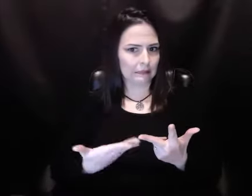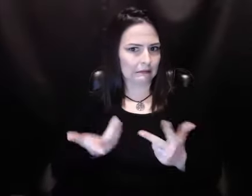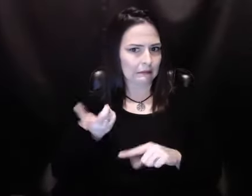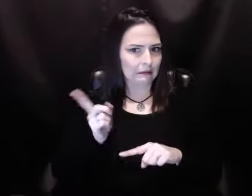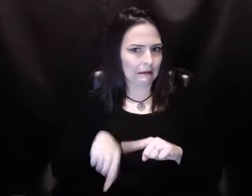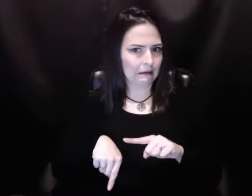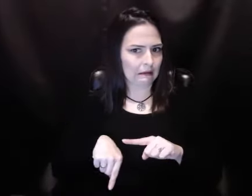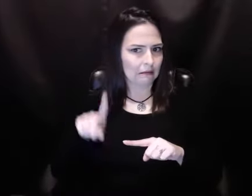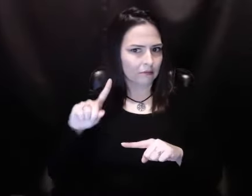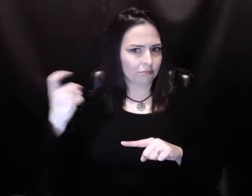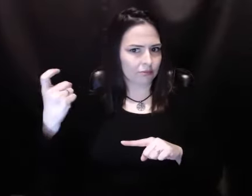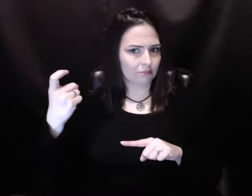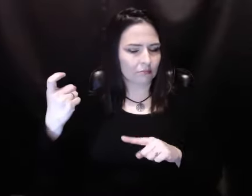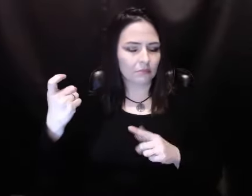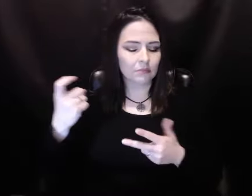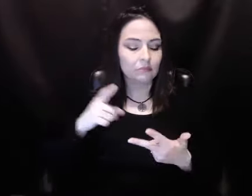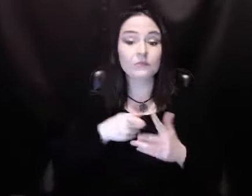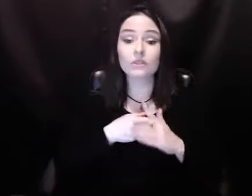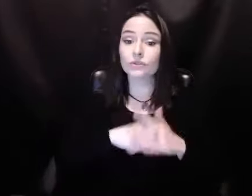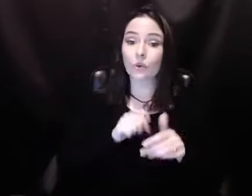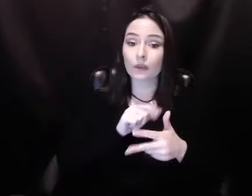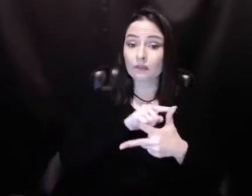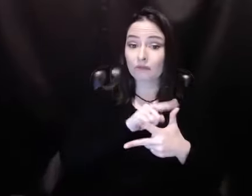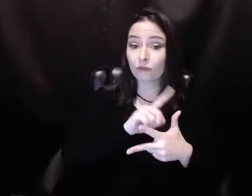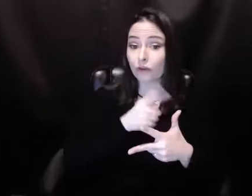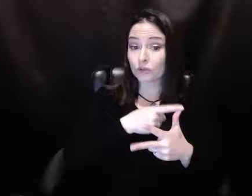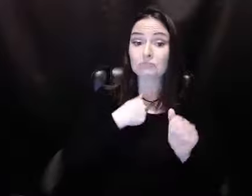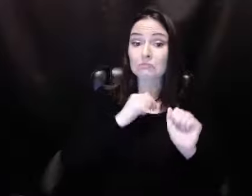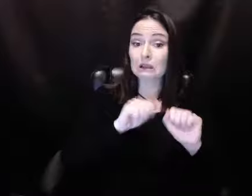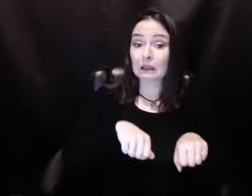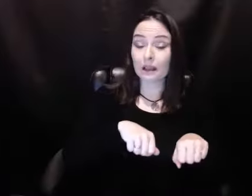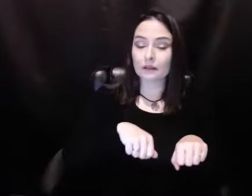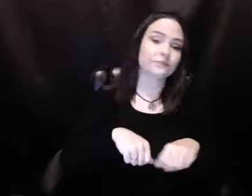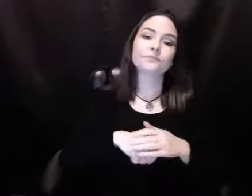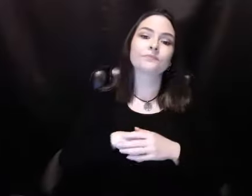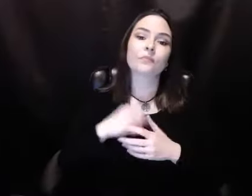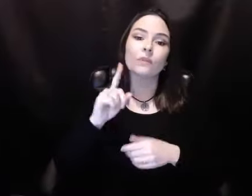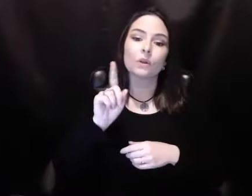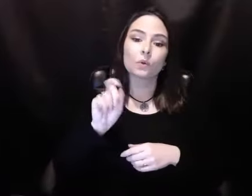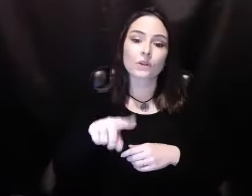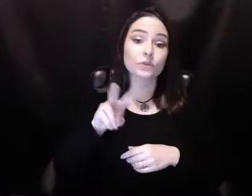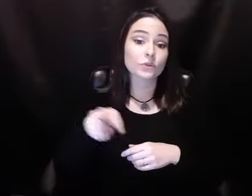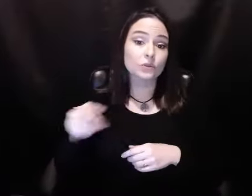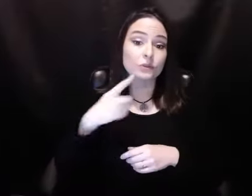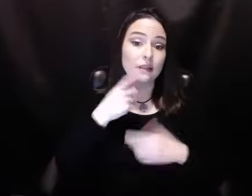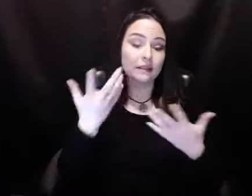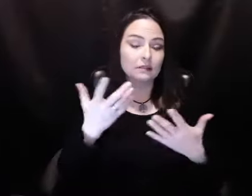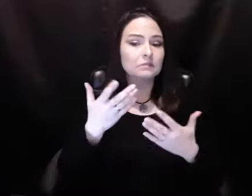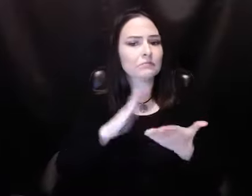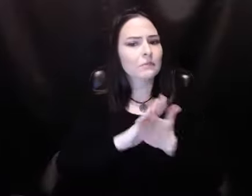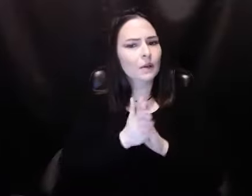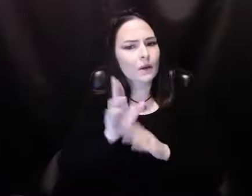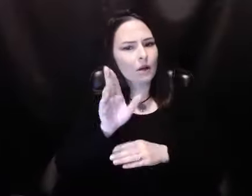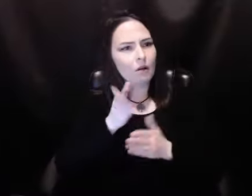this, questions 8 and 22 from the Pathways to Recovery really helped as a starting point. Question 8